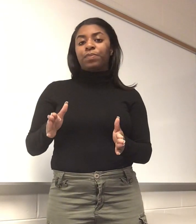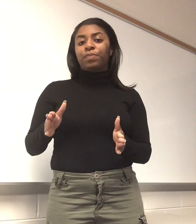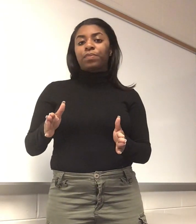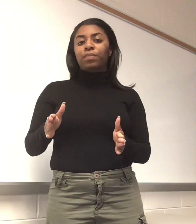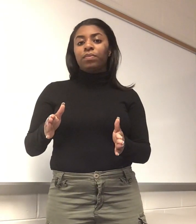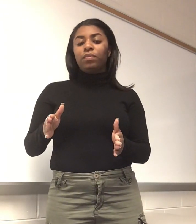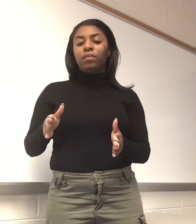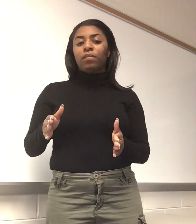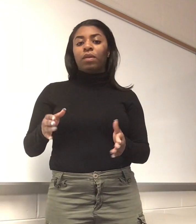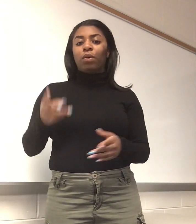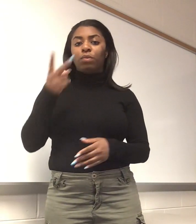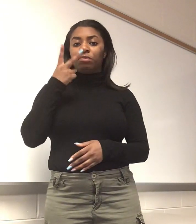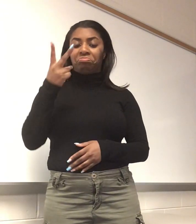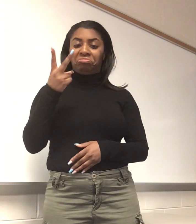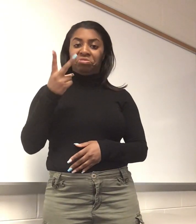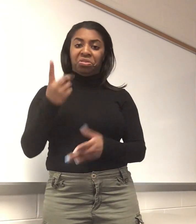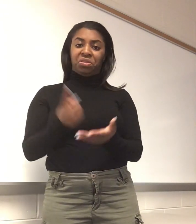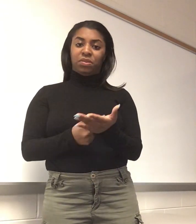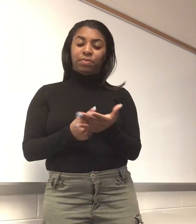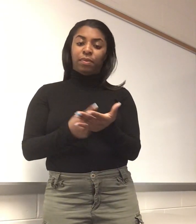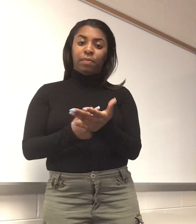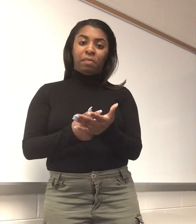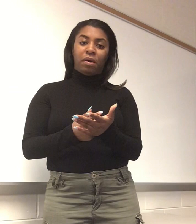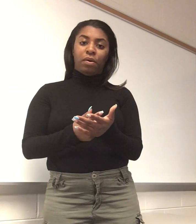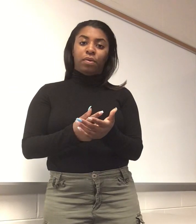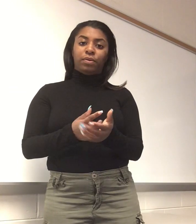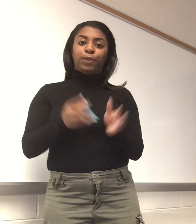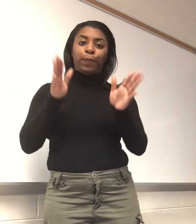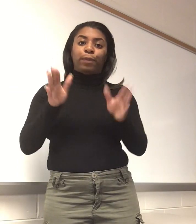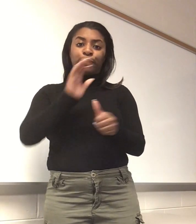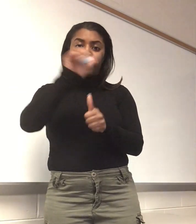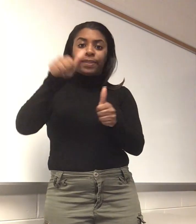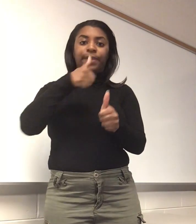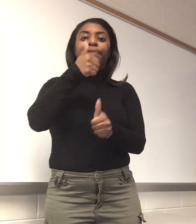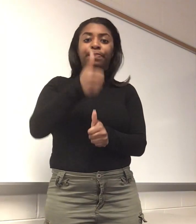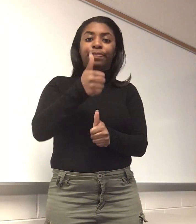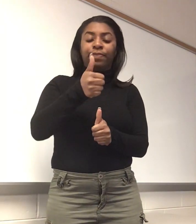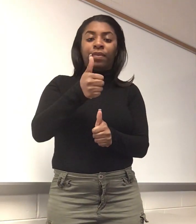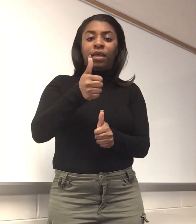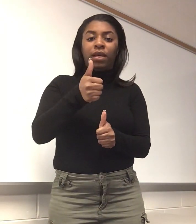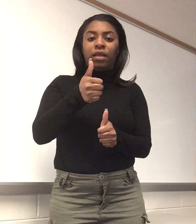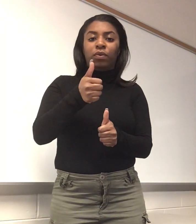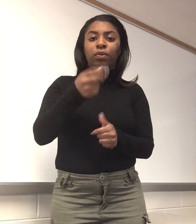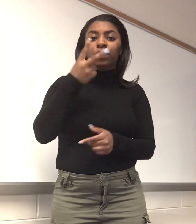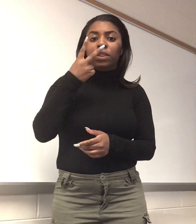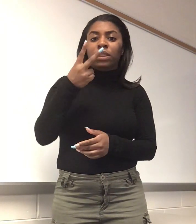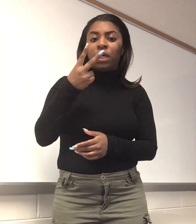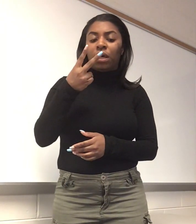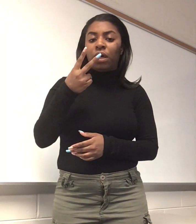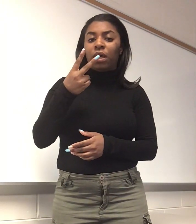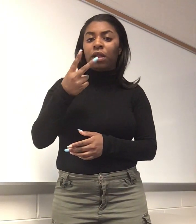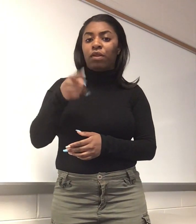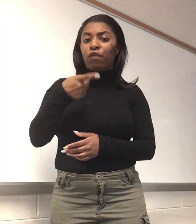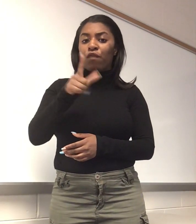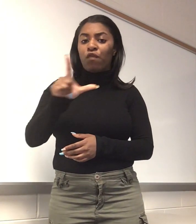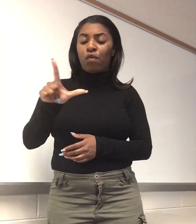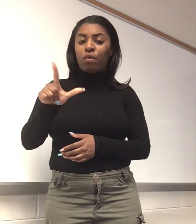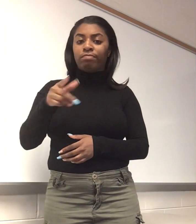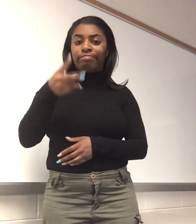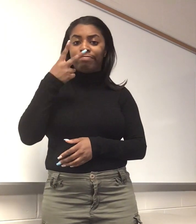something about the upper class that really exposes their ridiculousness and their folly. So he's a commentator. He comments upon the powerful people, the